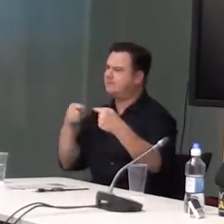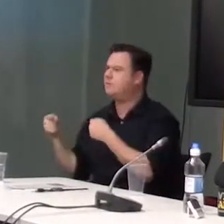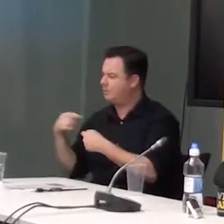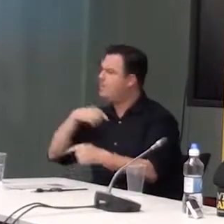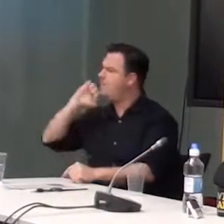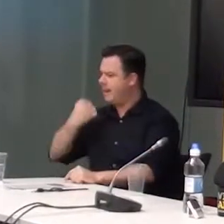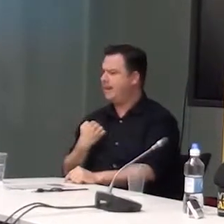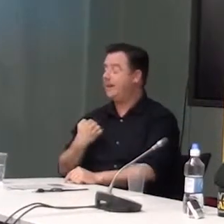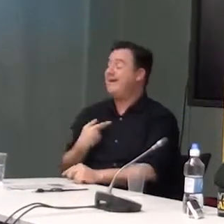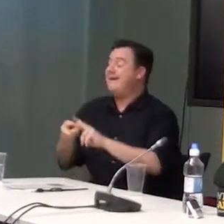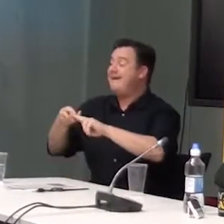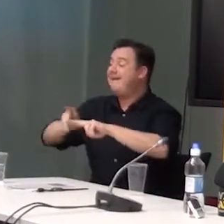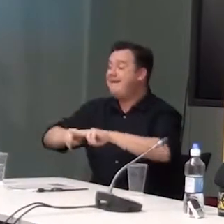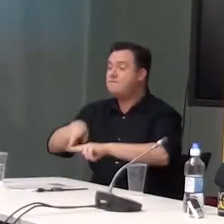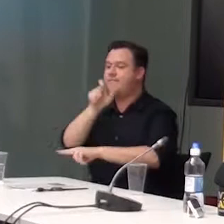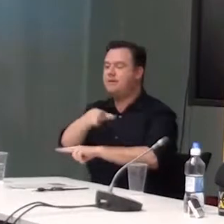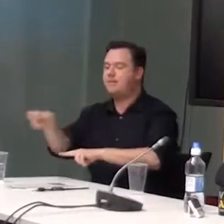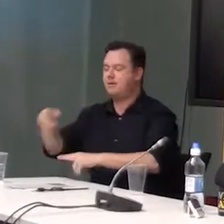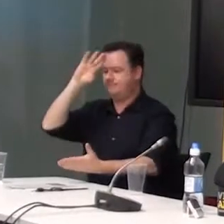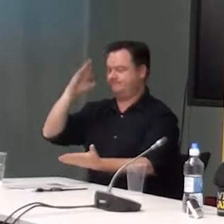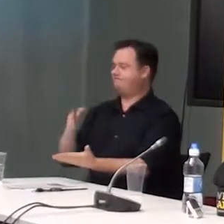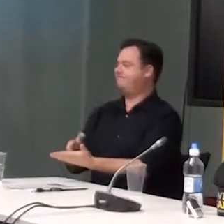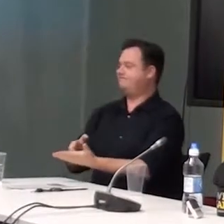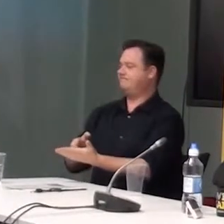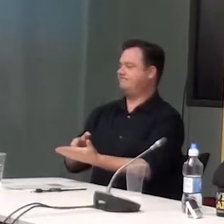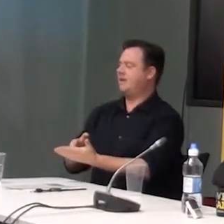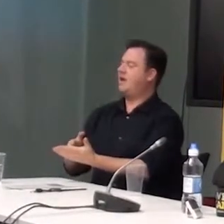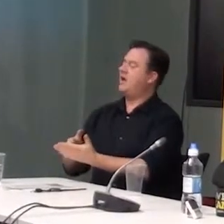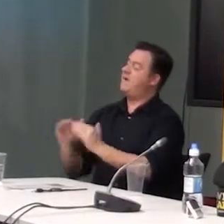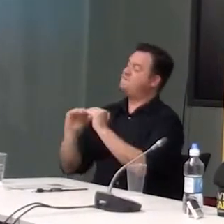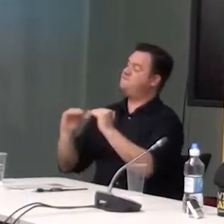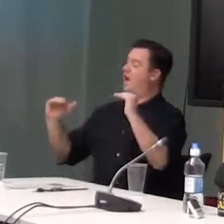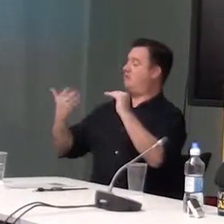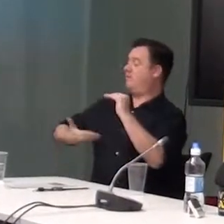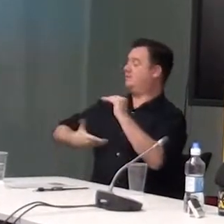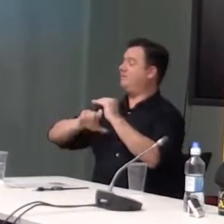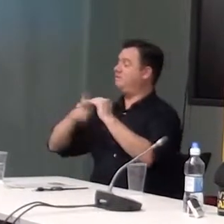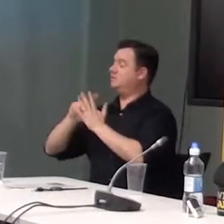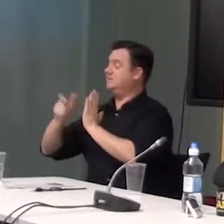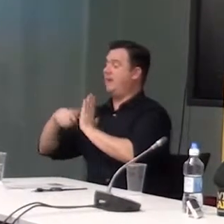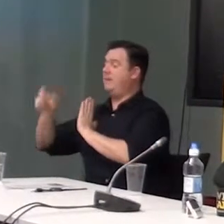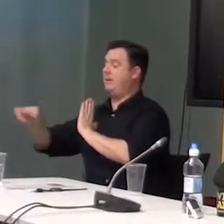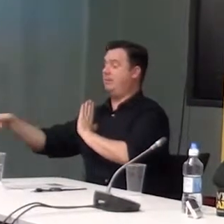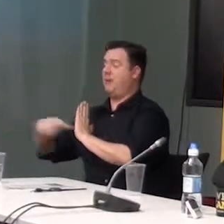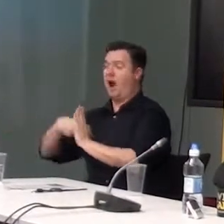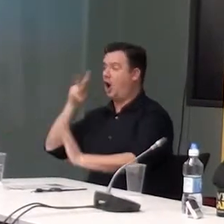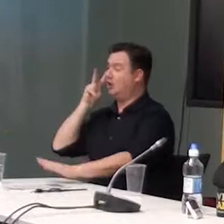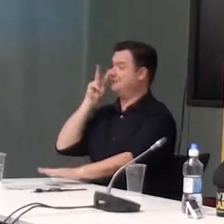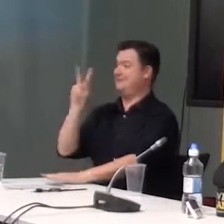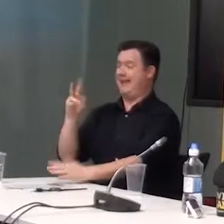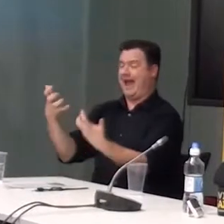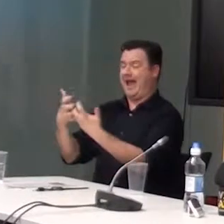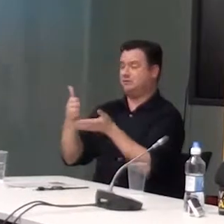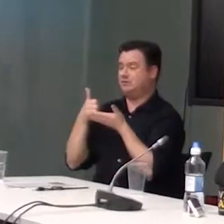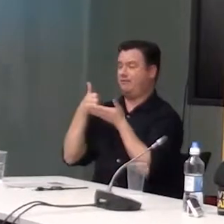if people believe in disabled people's fair rights and equal rights, I cannot see how we can actually